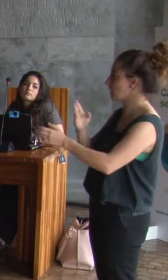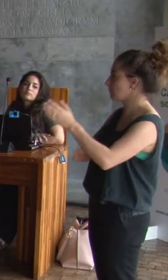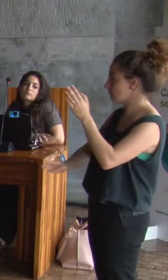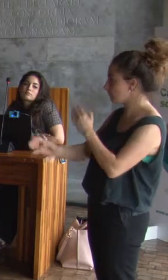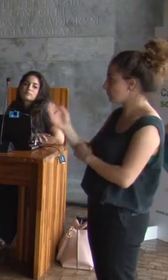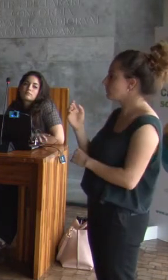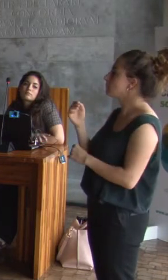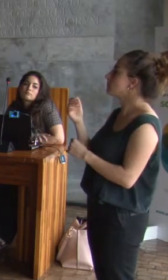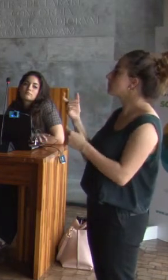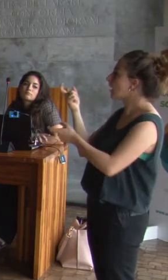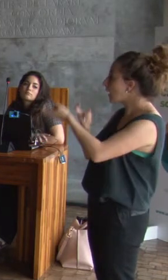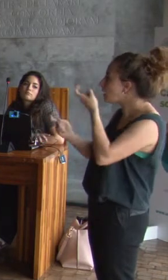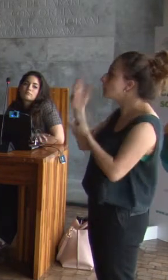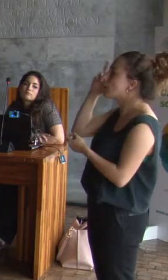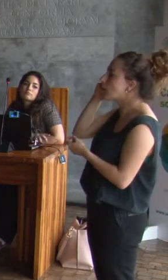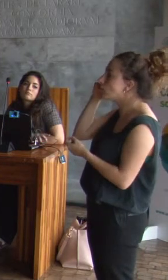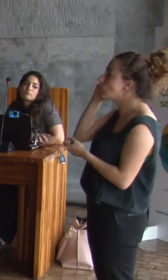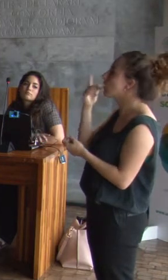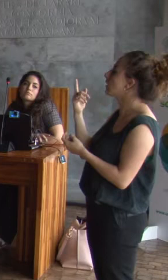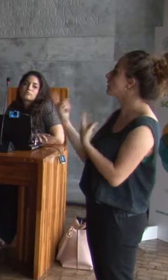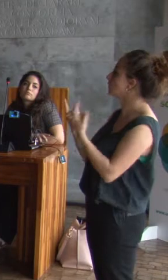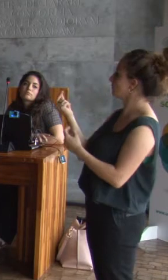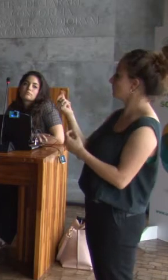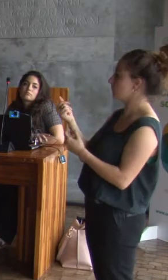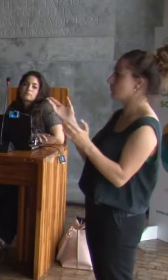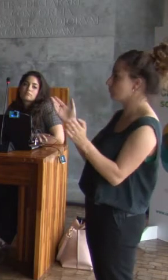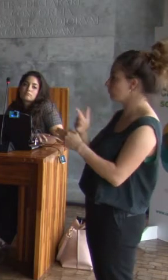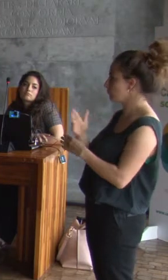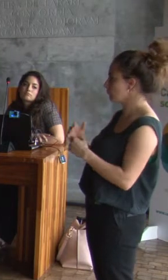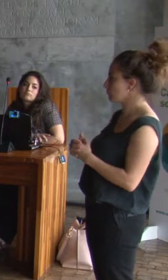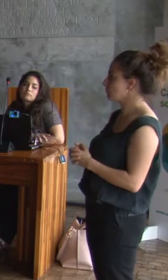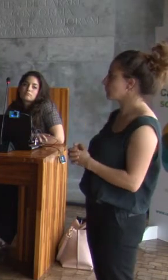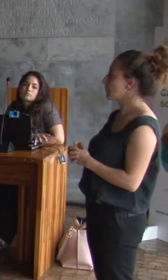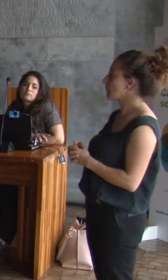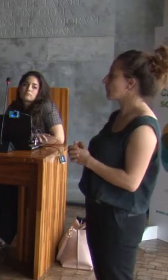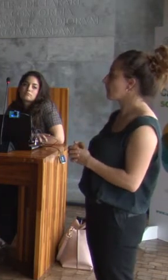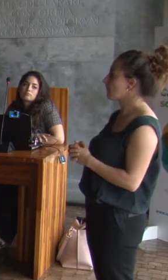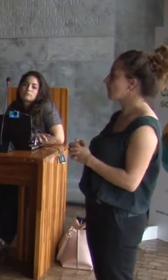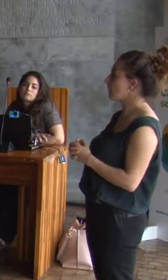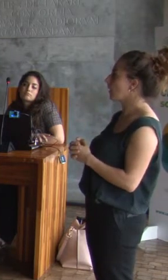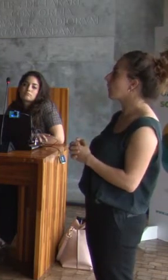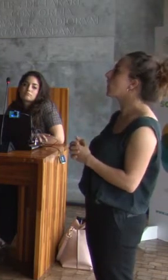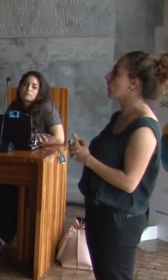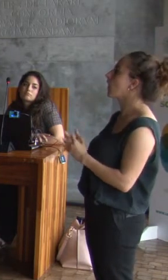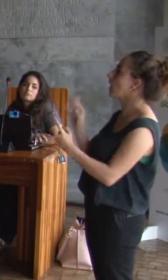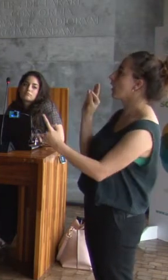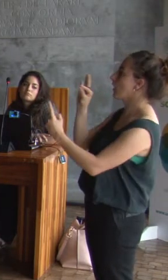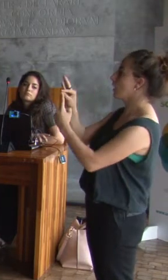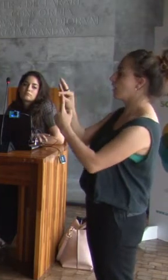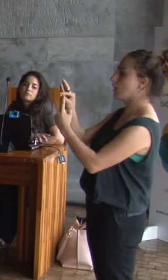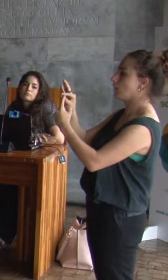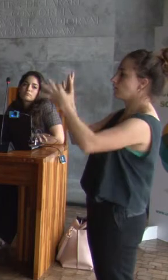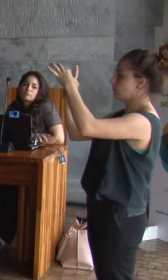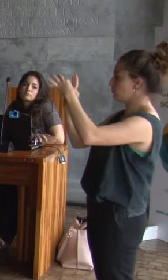religion, and economic or other status. So other goals mention